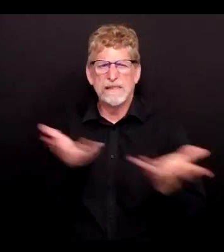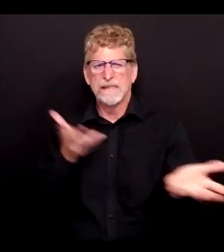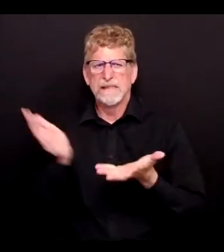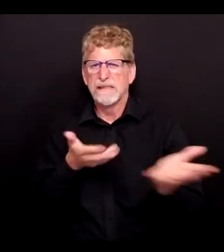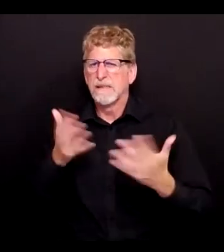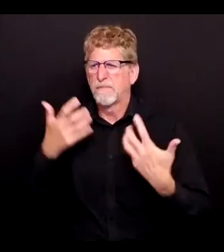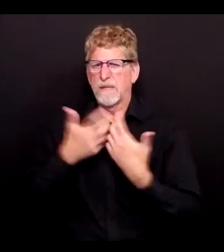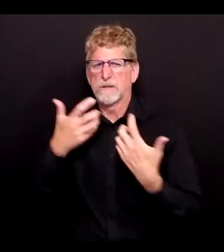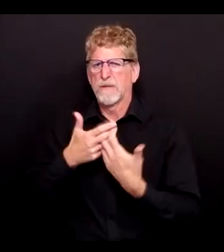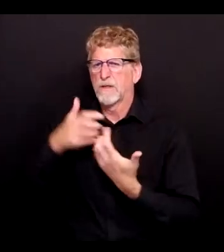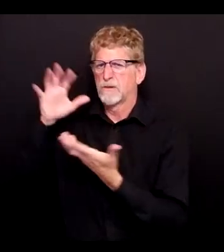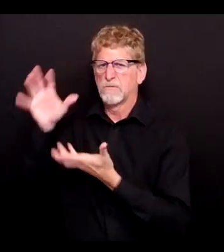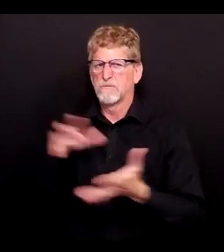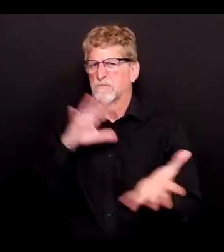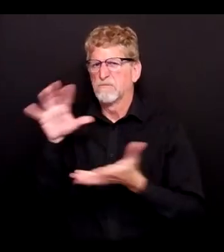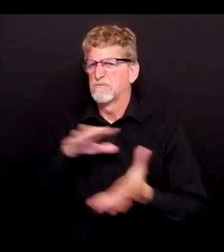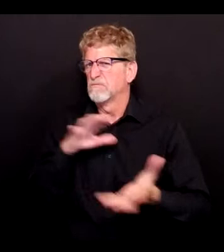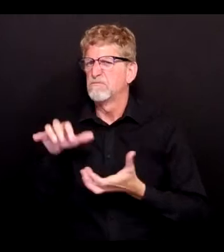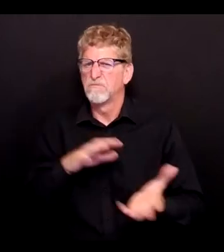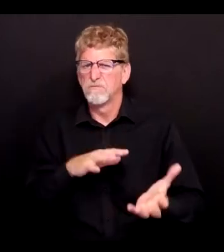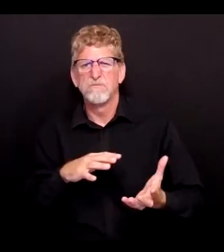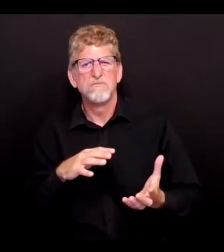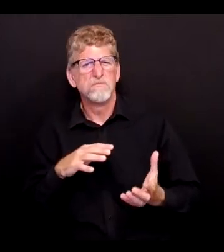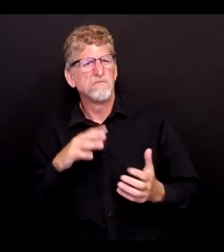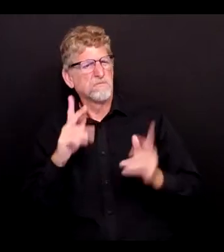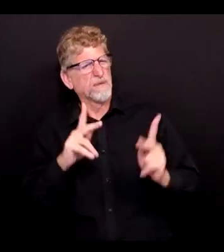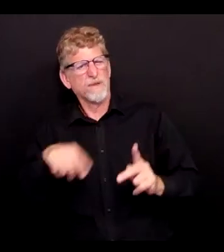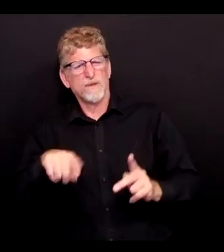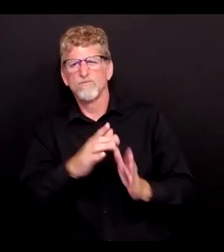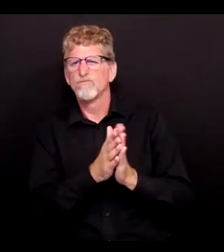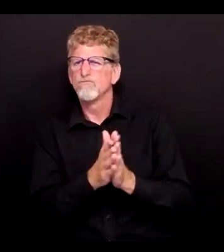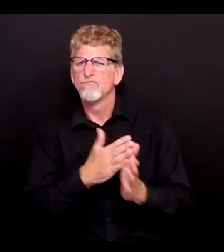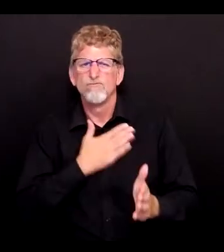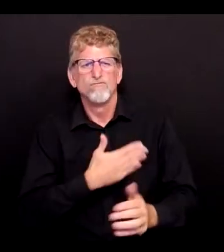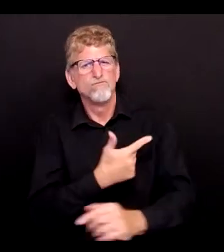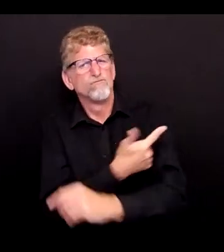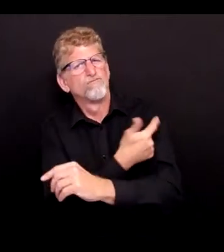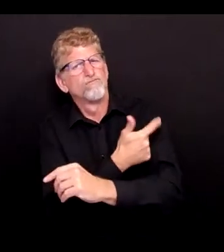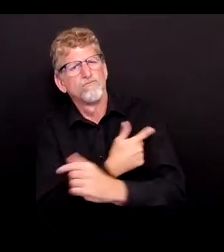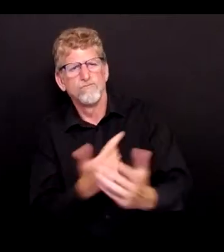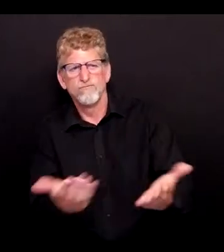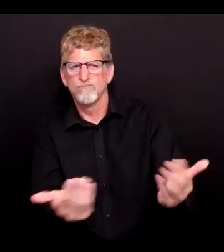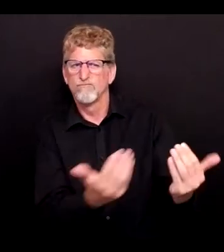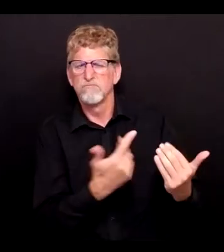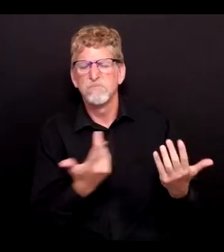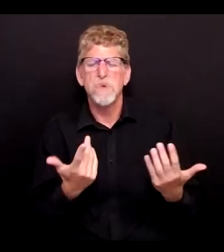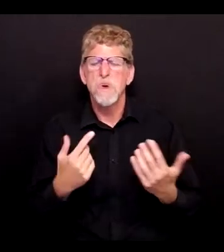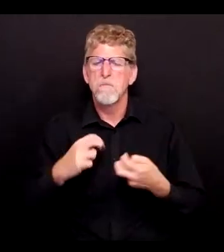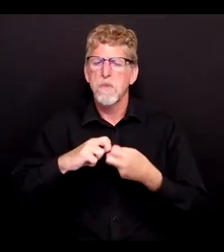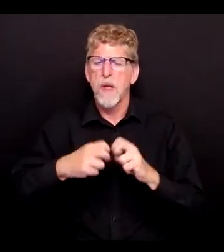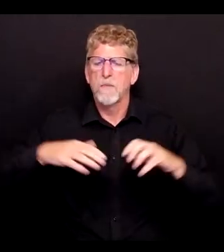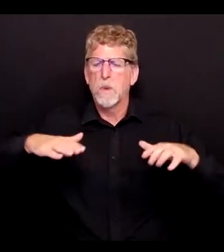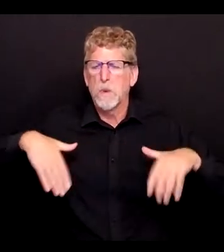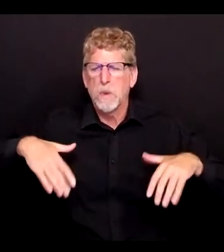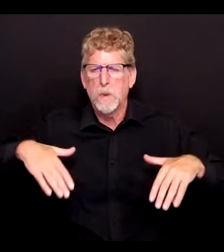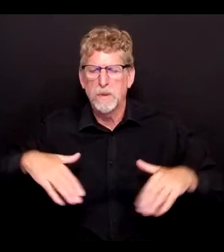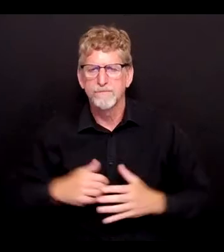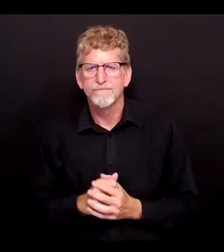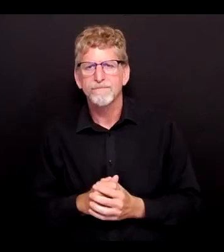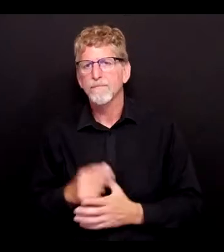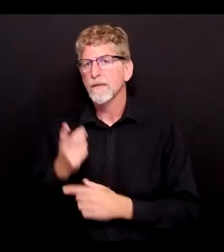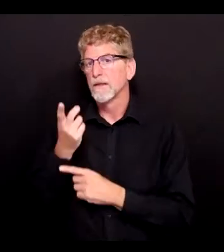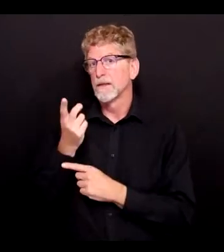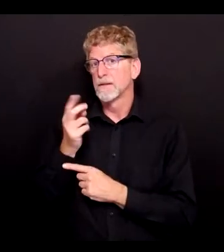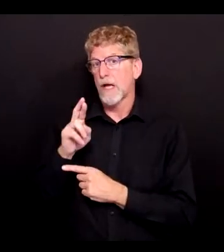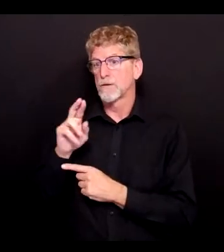get vaccinated just as soon as they have the opportunity to do so. As Dr. Linfield mentioned, we really do consider this